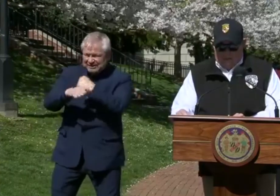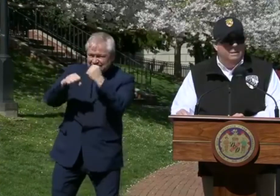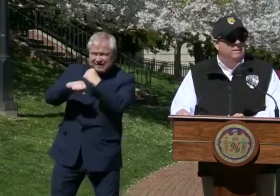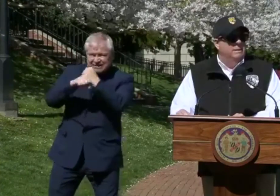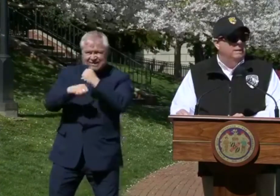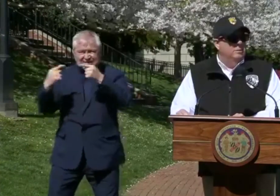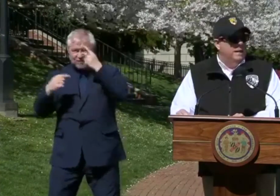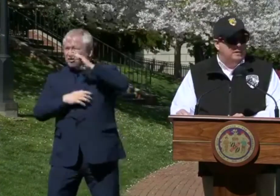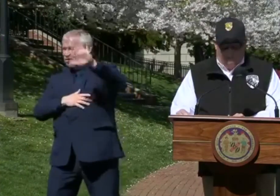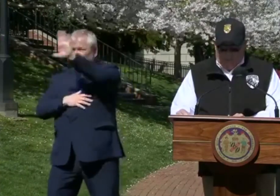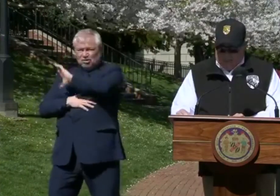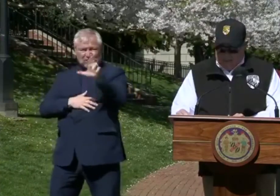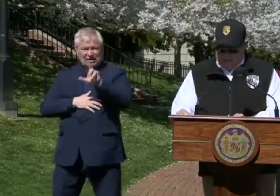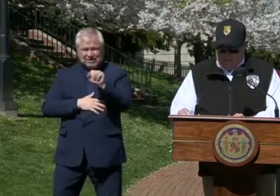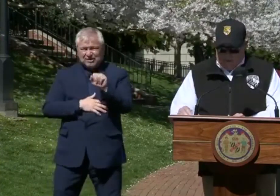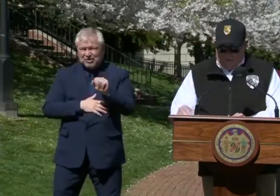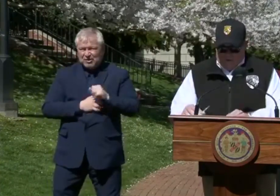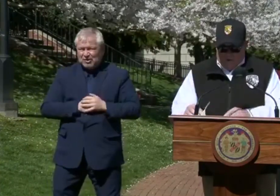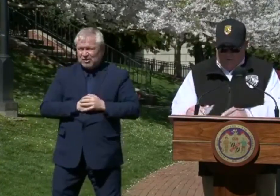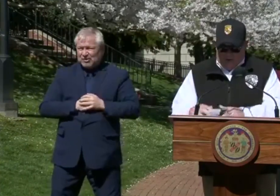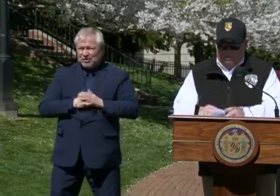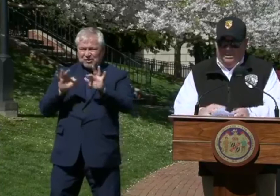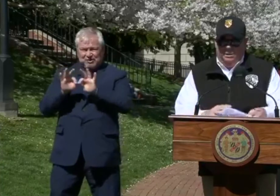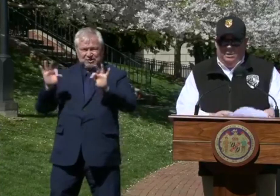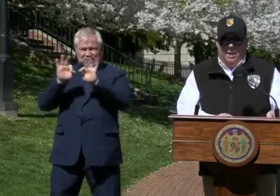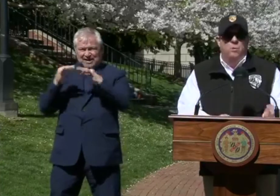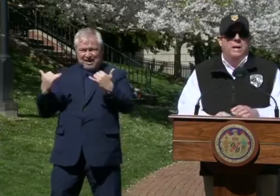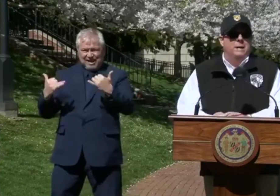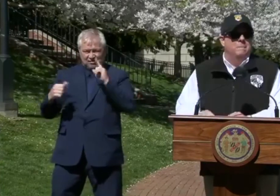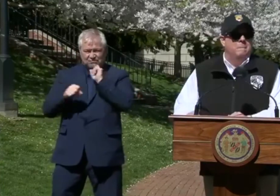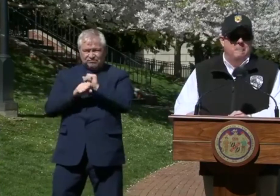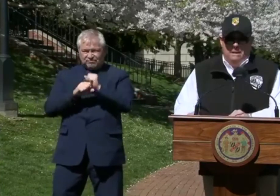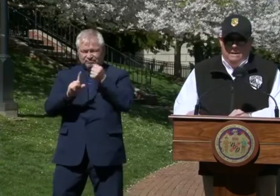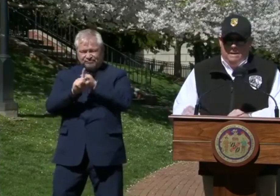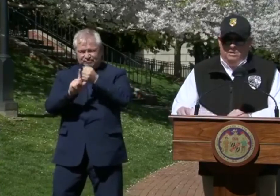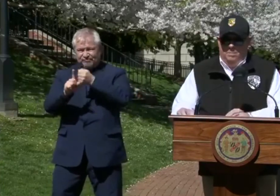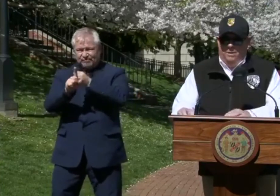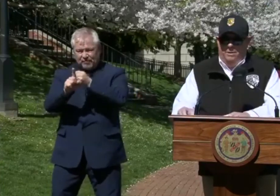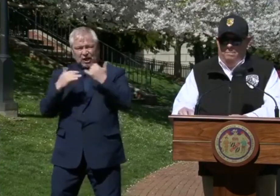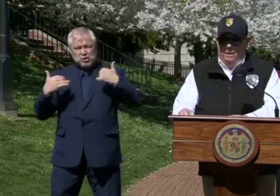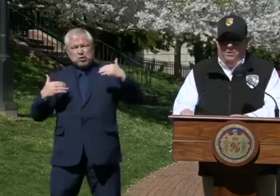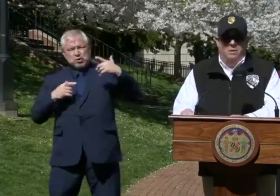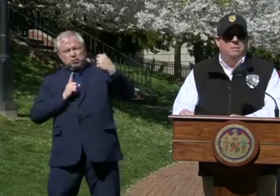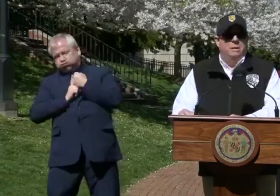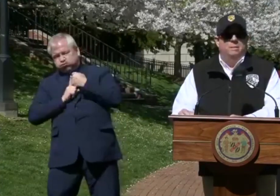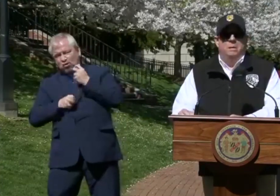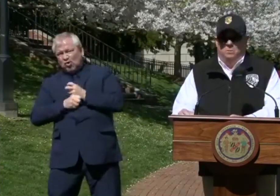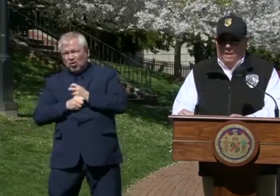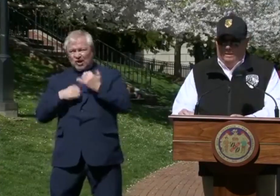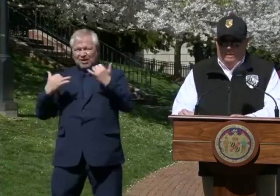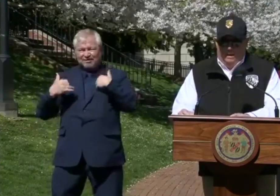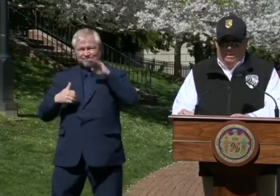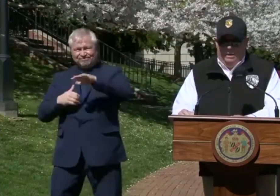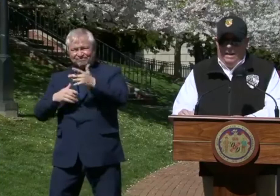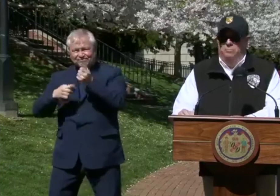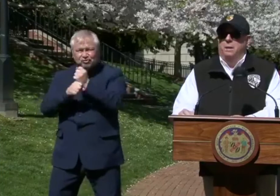region is about to be hit with the virus in the same way that some other major